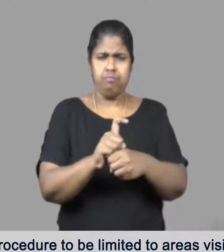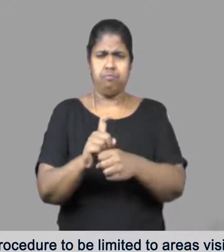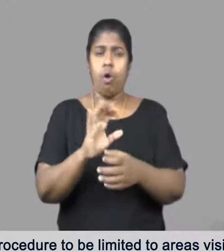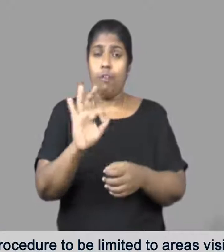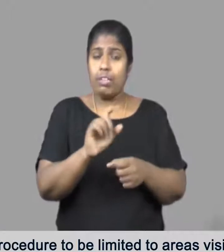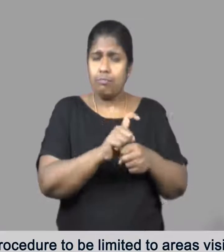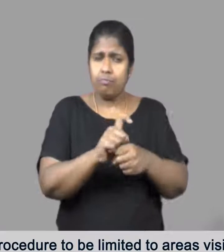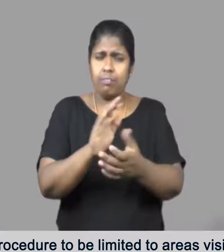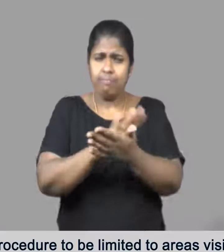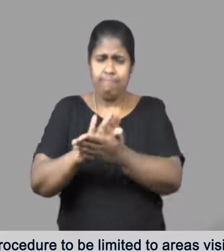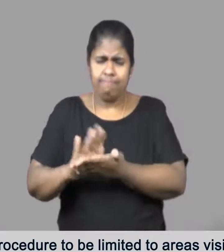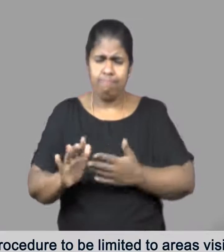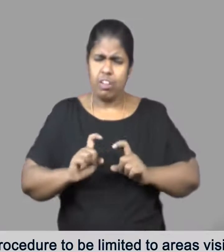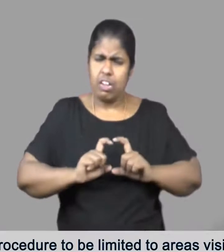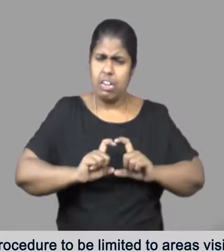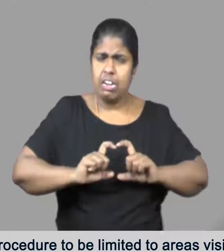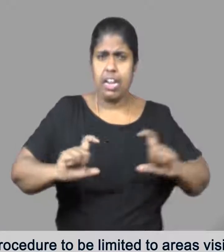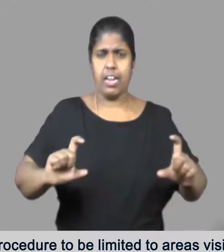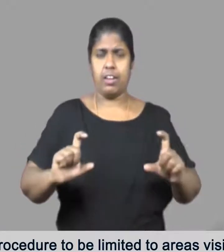to areas